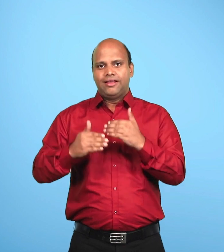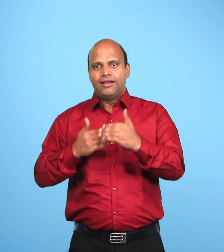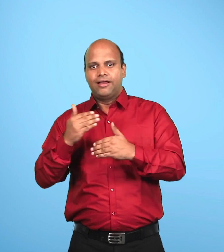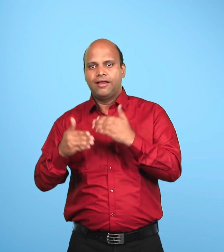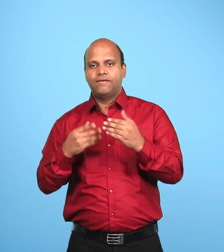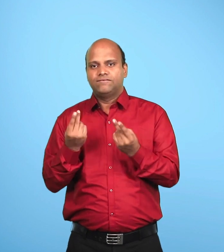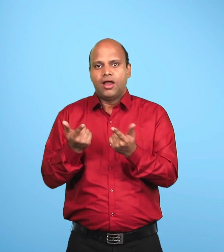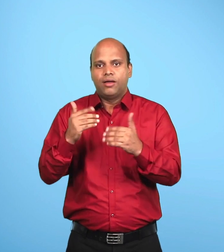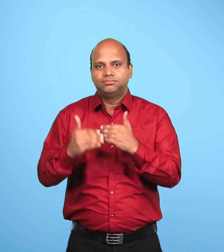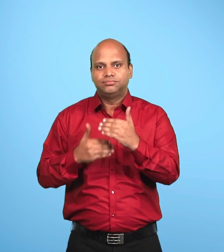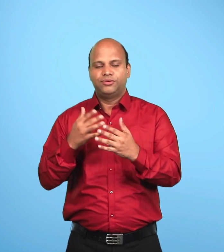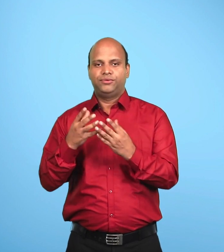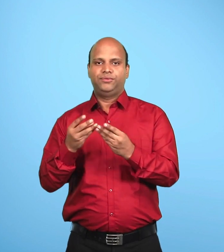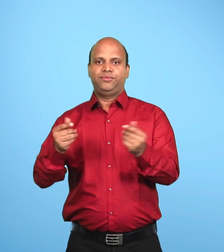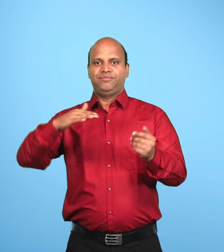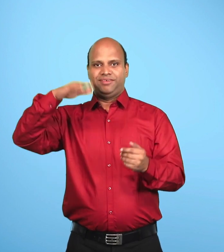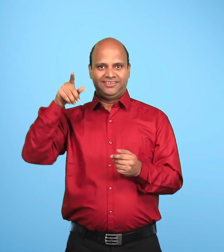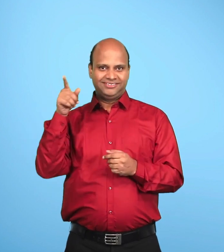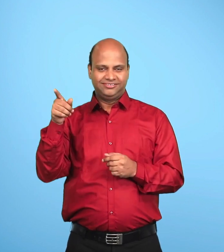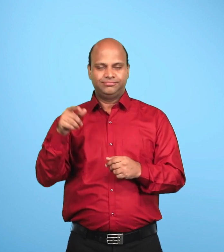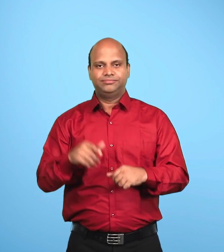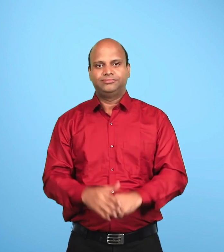doing physical exercise for some days.